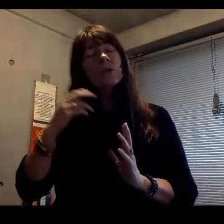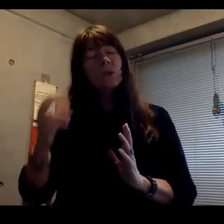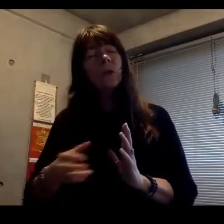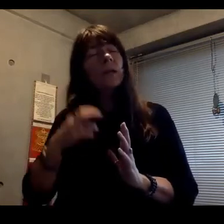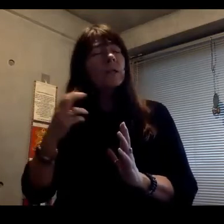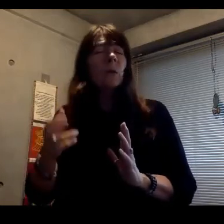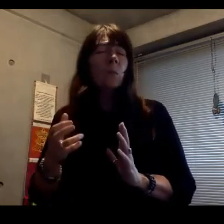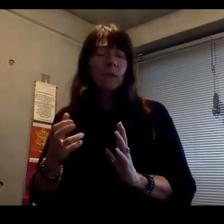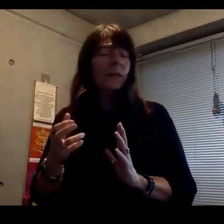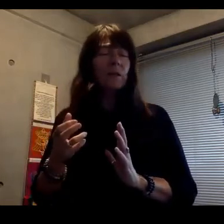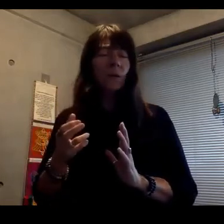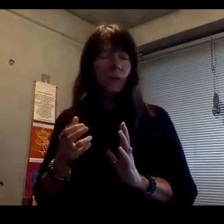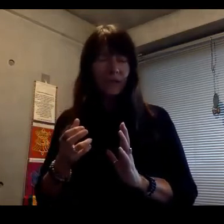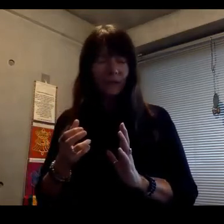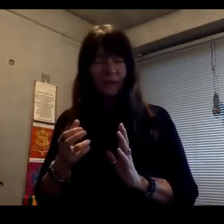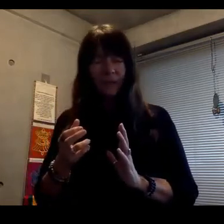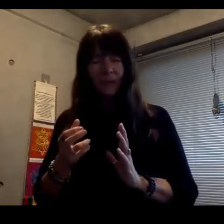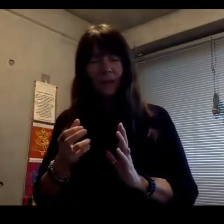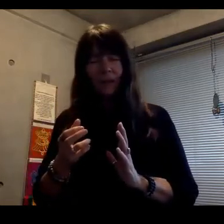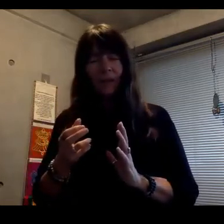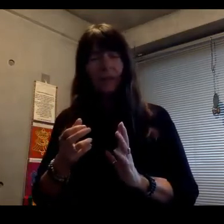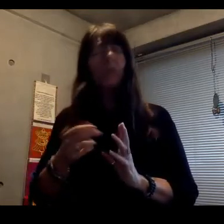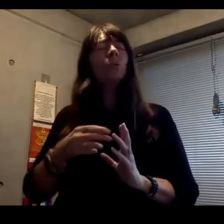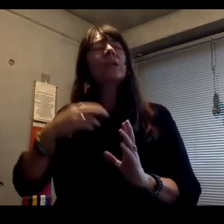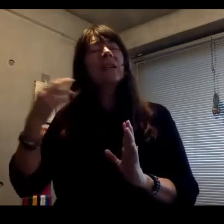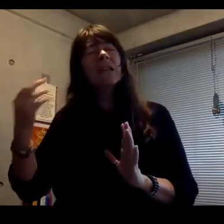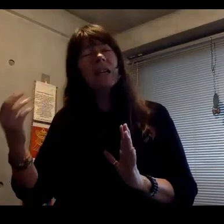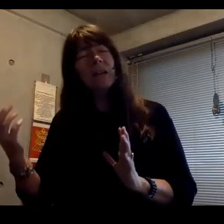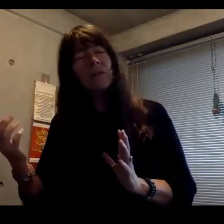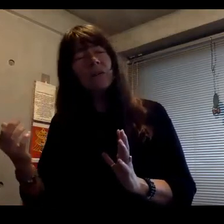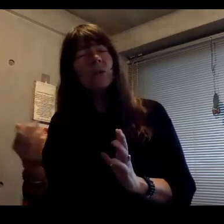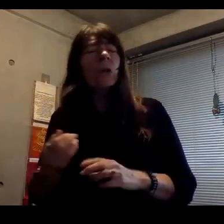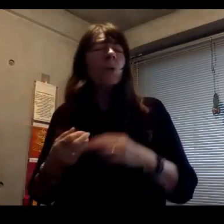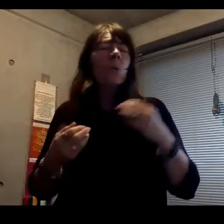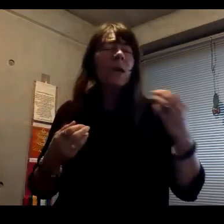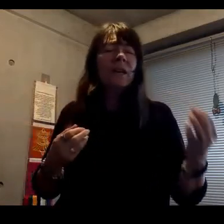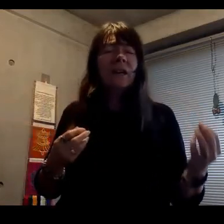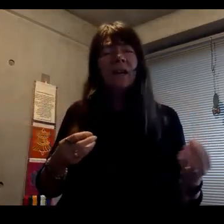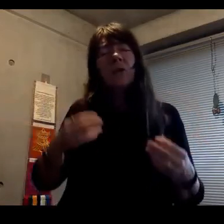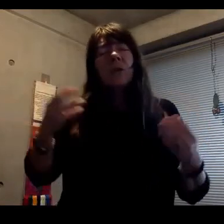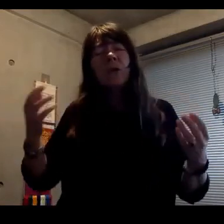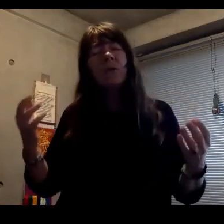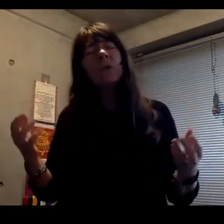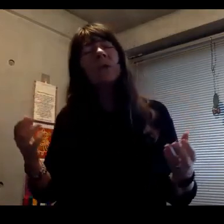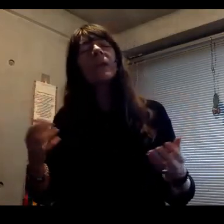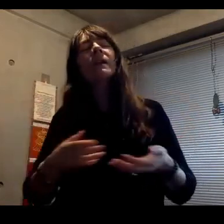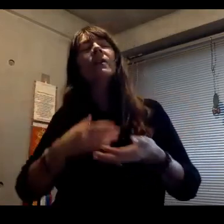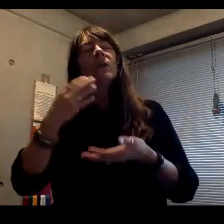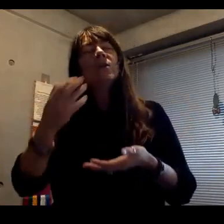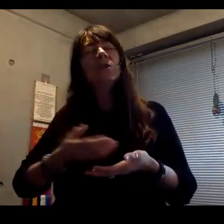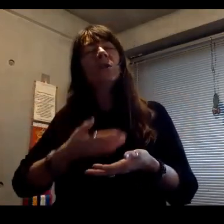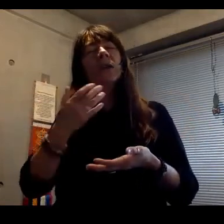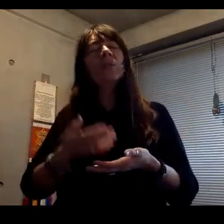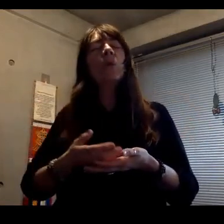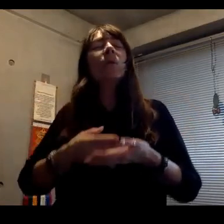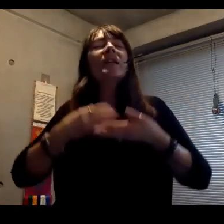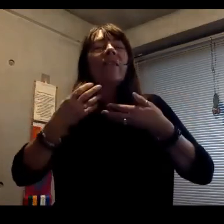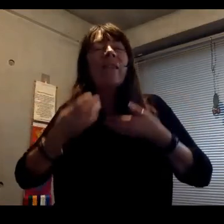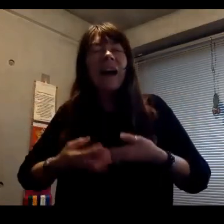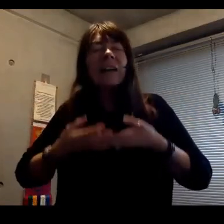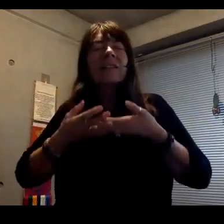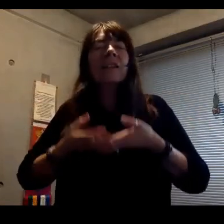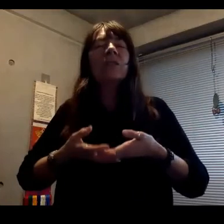to enjoy each moment. That's all there is. You don't get a gift, you don't win, you don't lose. You enjoy each